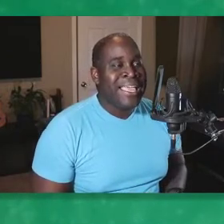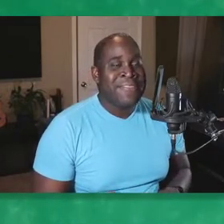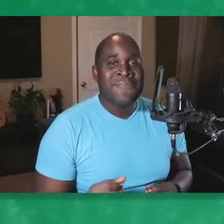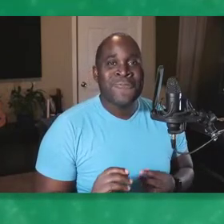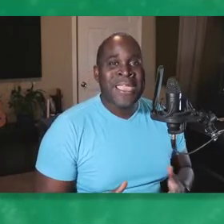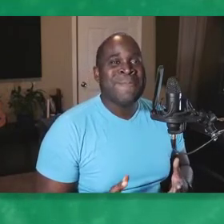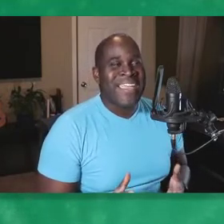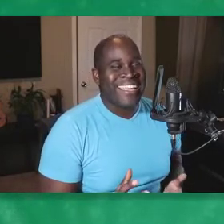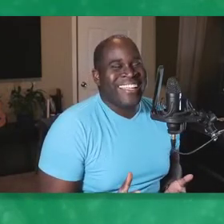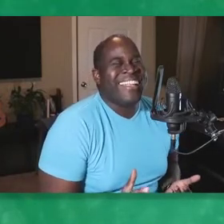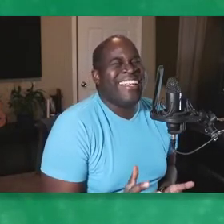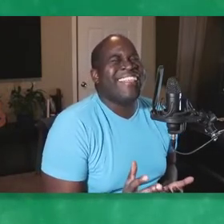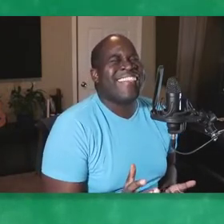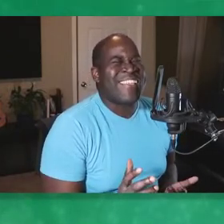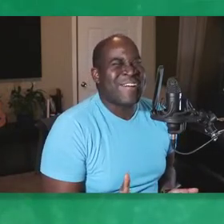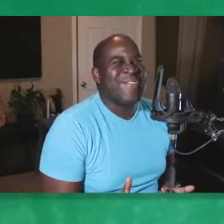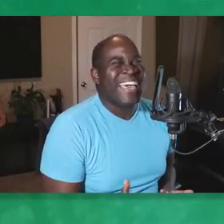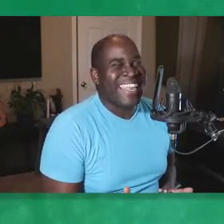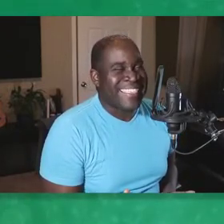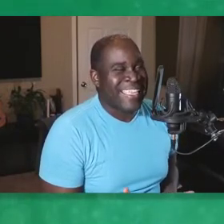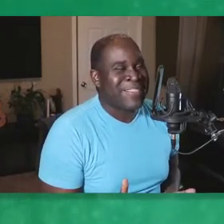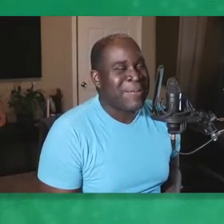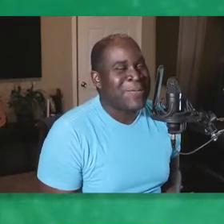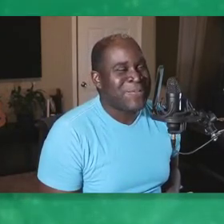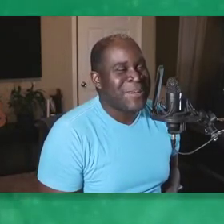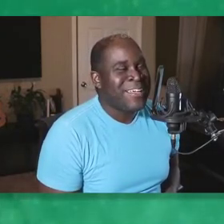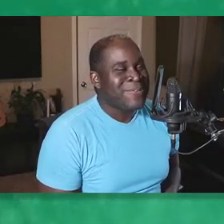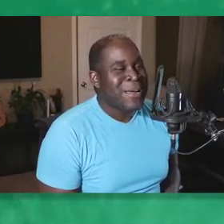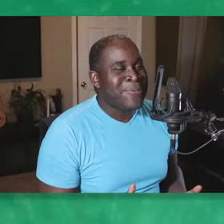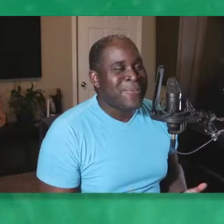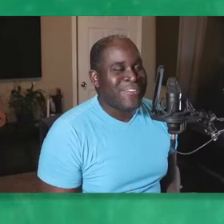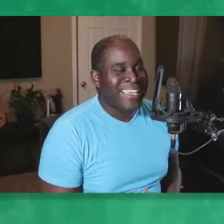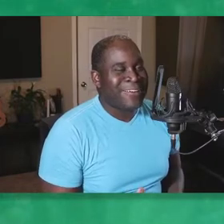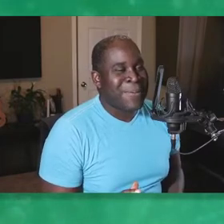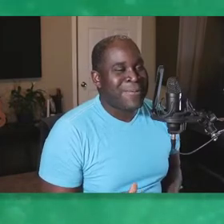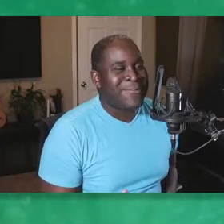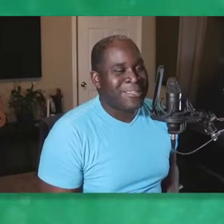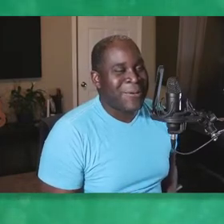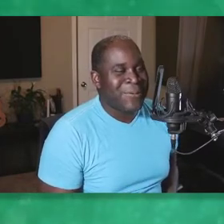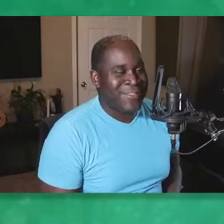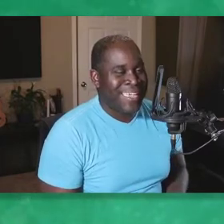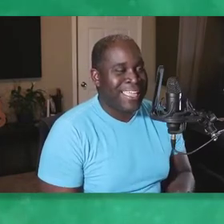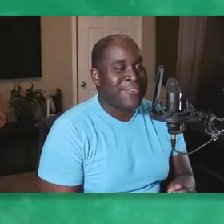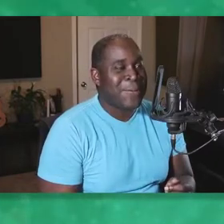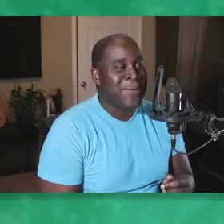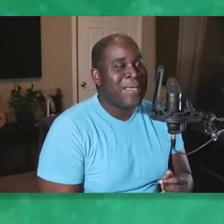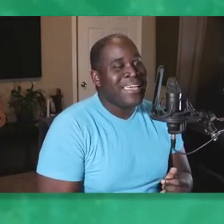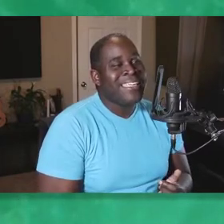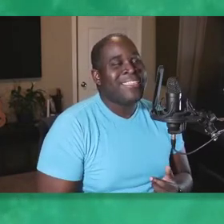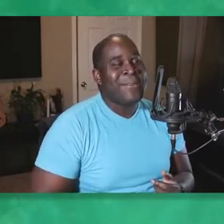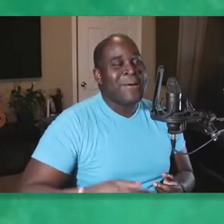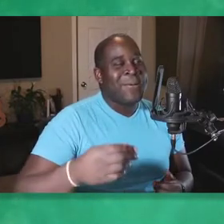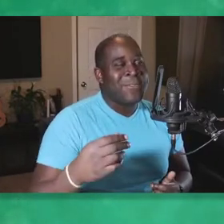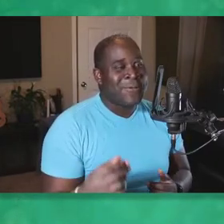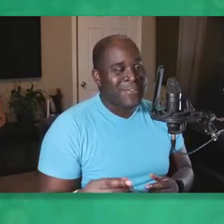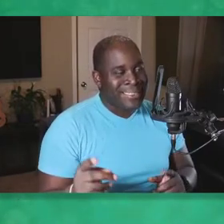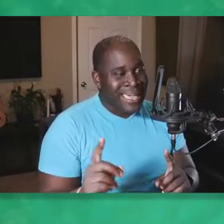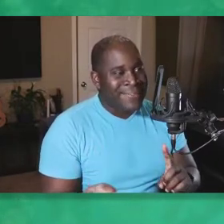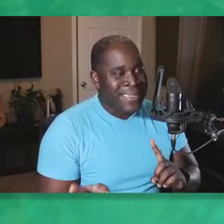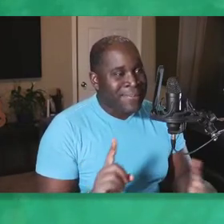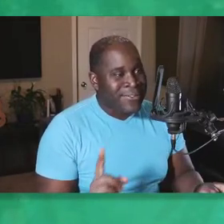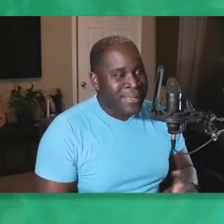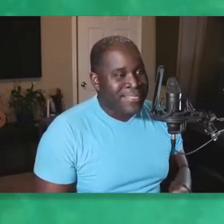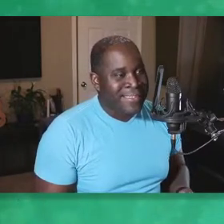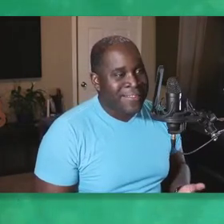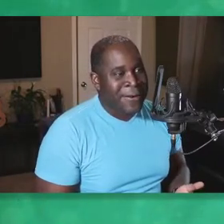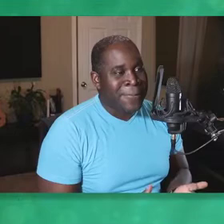And the frame rate is so bad. It's like 12 frames per second or maybe even lower than that. It's so, you know, there's a lot